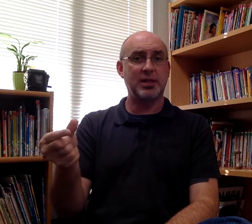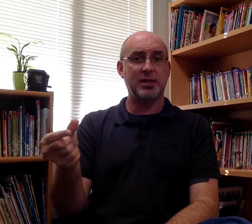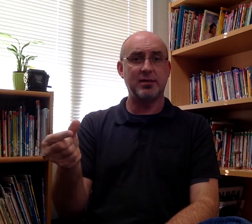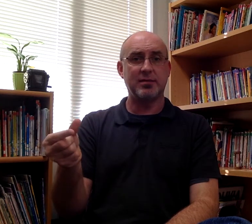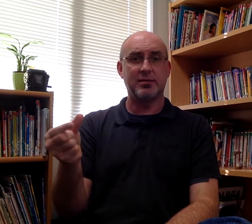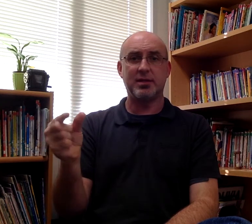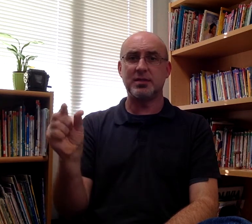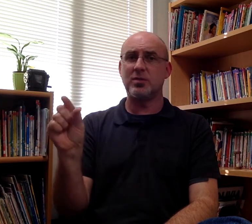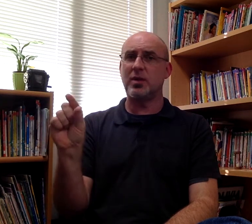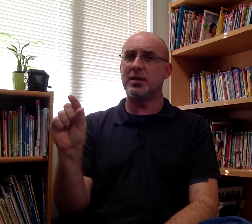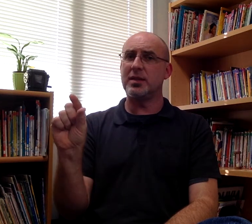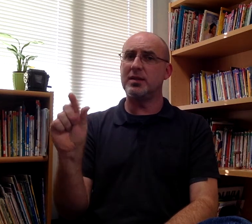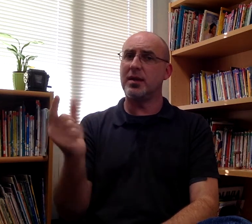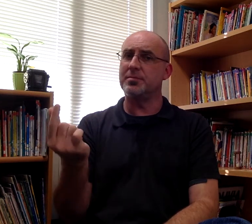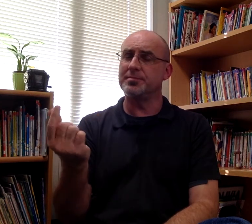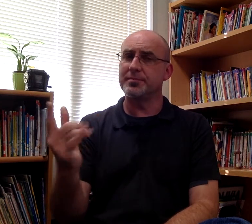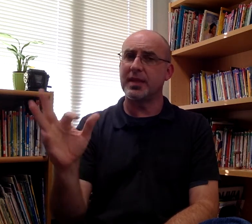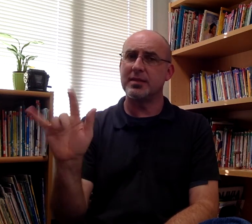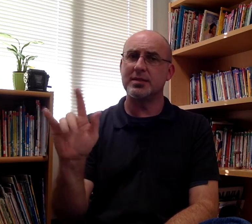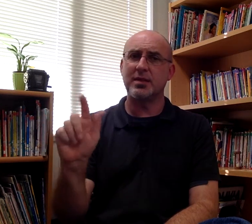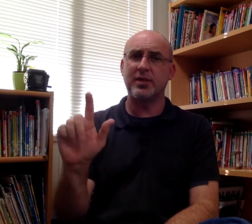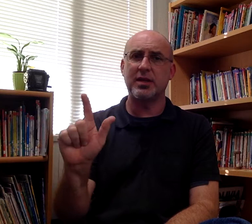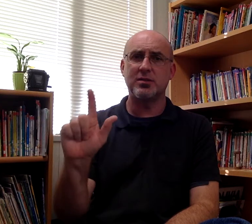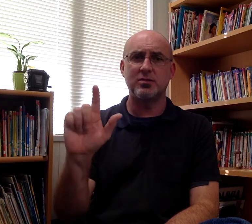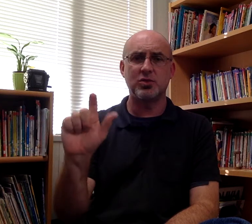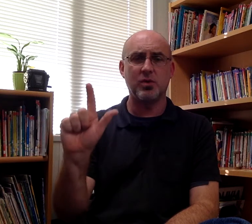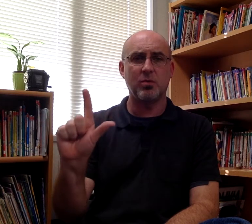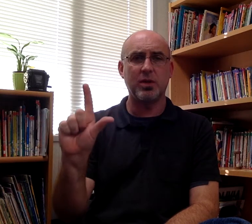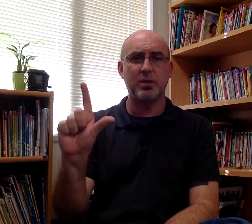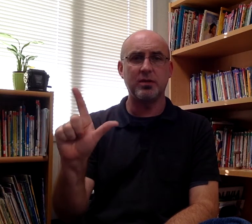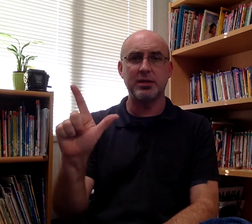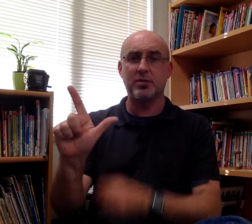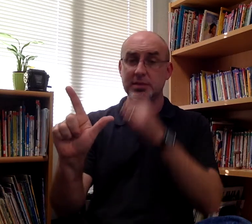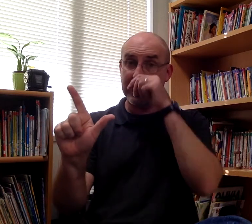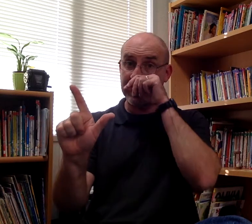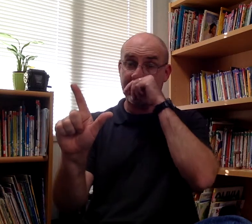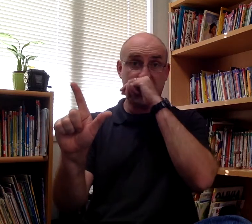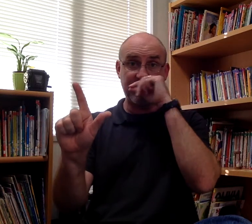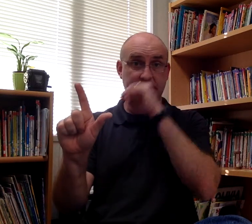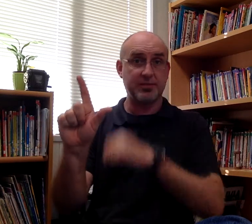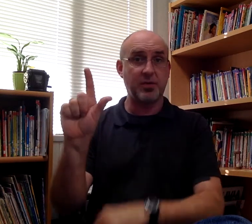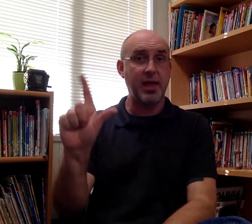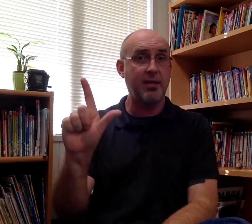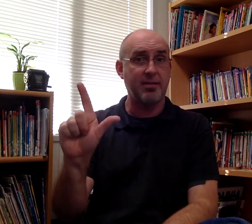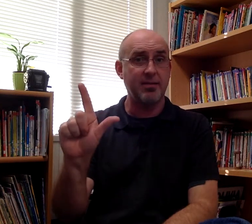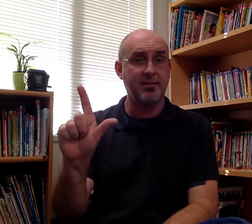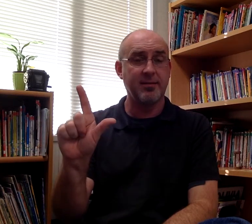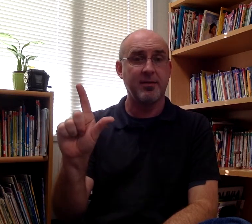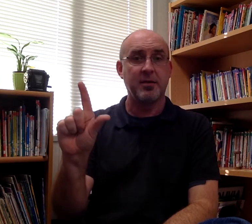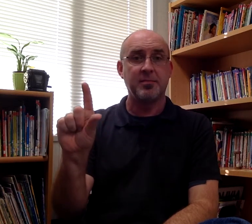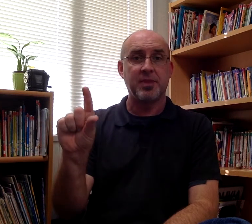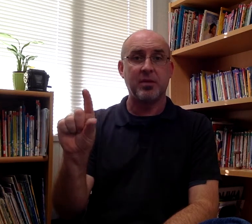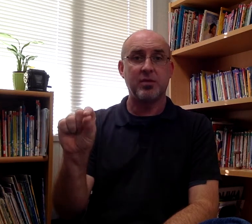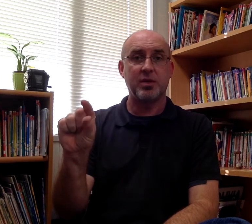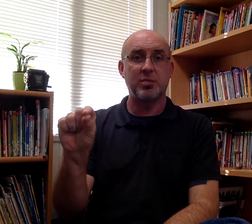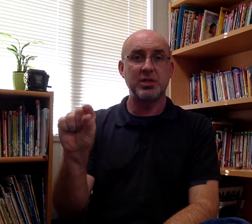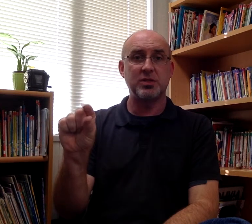G, that's the one that, let's see if I can show it more clearly. It's almost like we did this for L, and you're going to pinch those